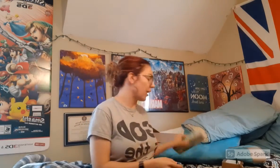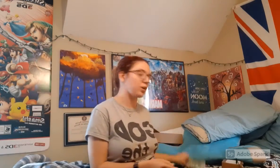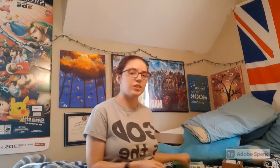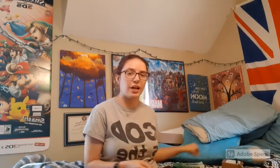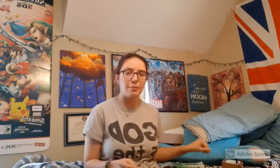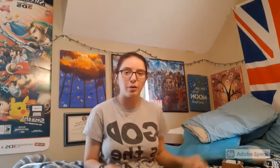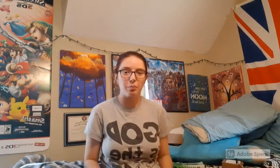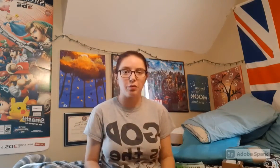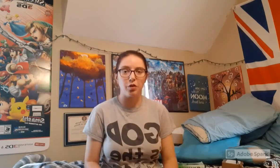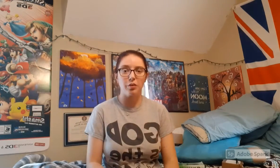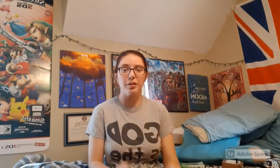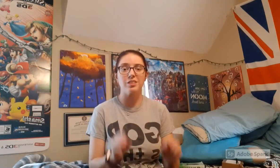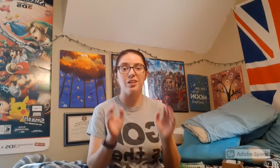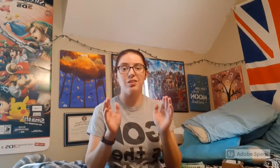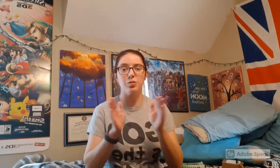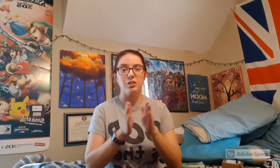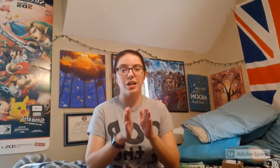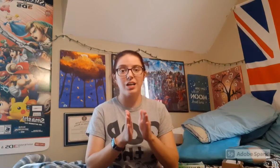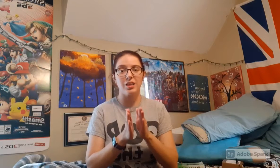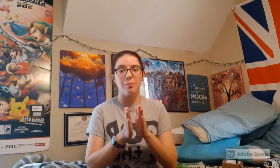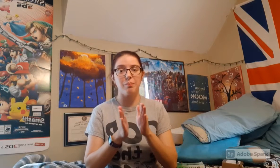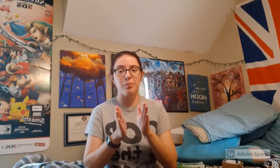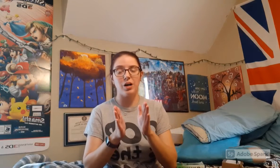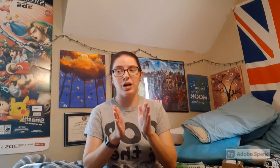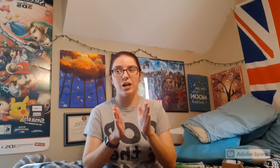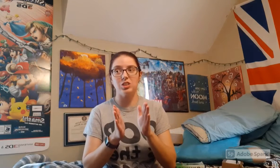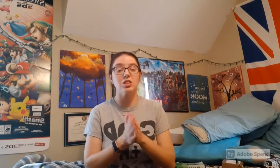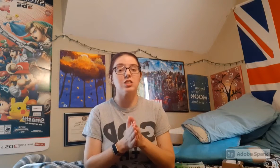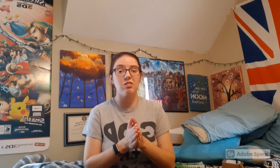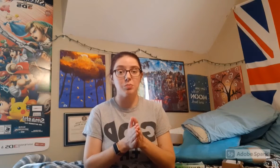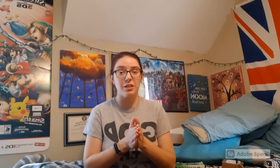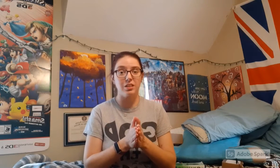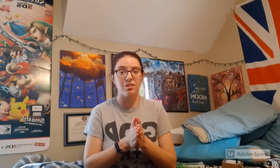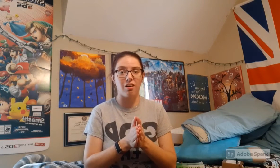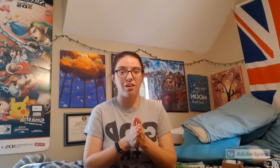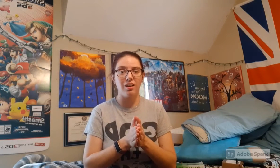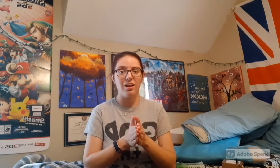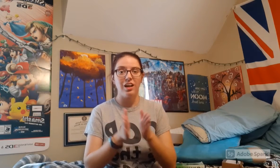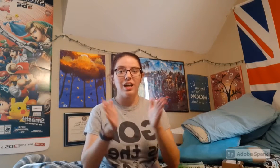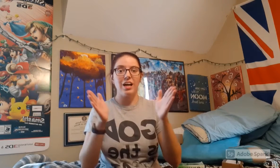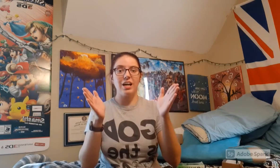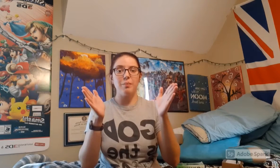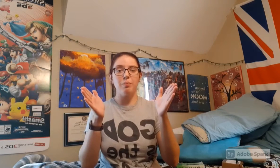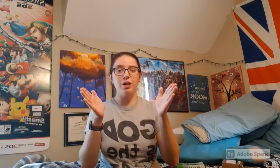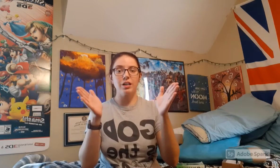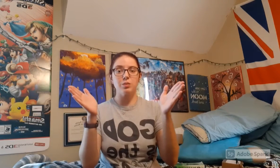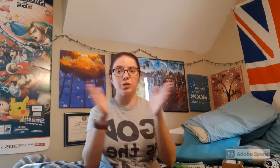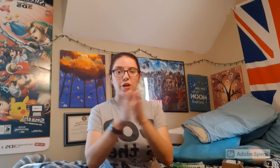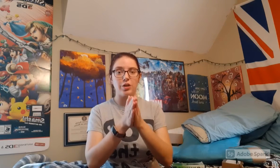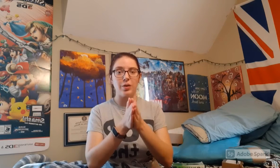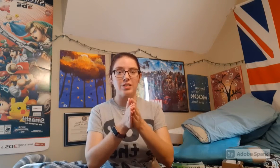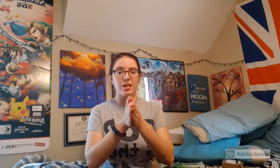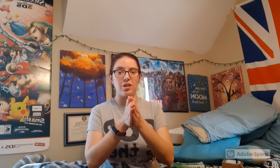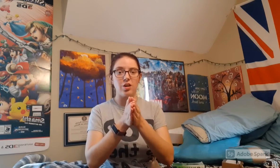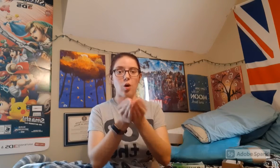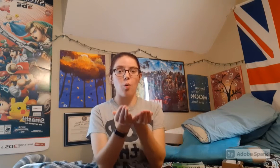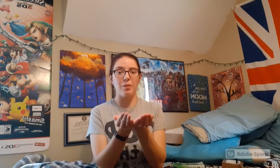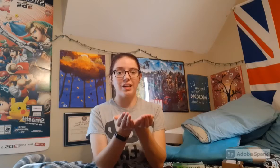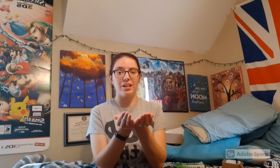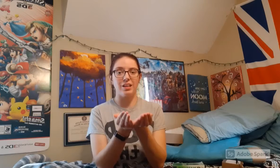to sign book before, because you say it in the Jesus Loves Me song. And book is putting your two hands together and opening it